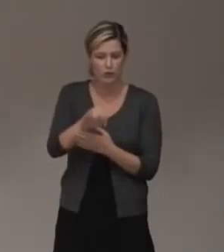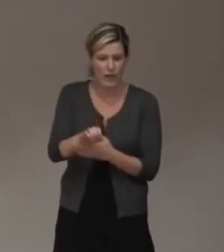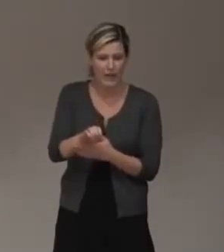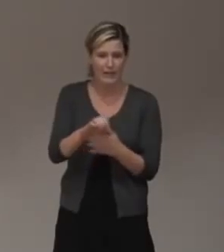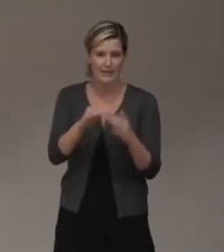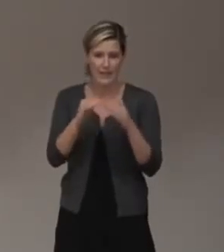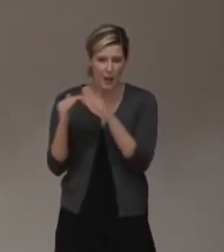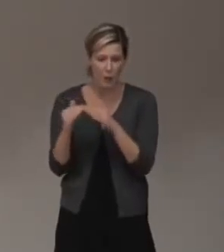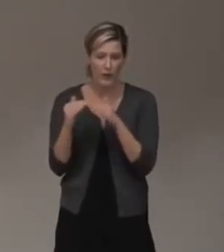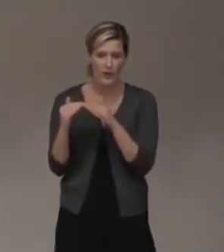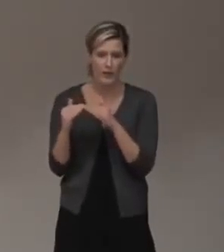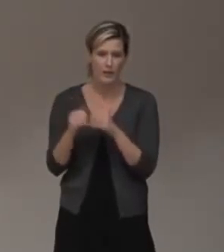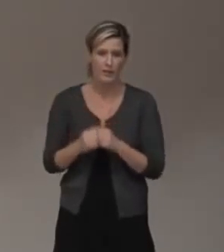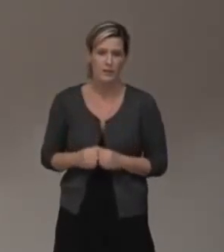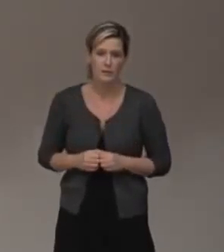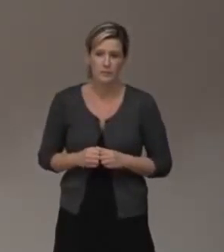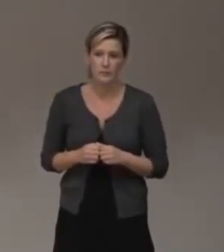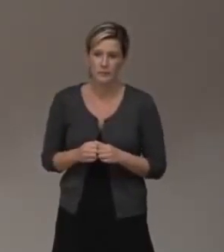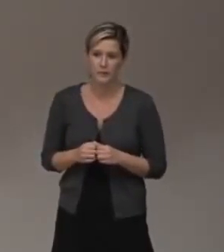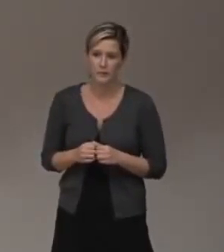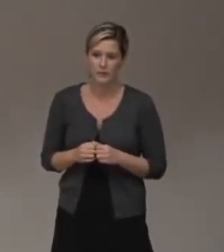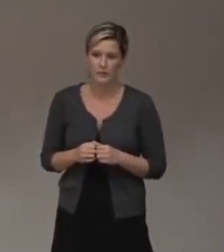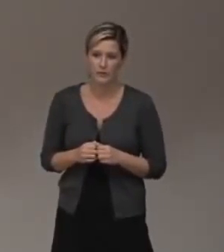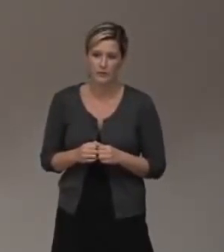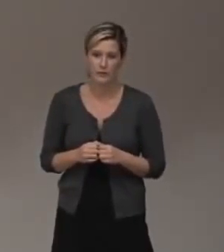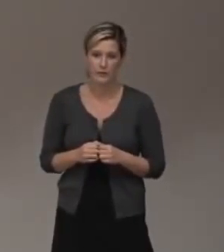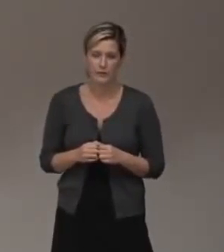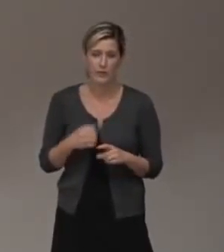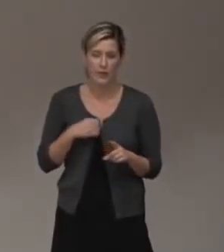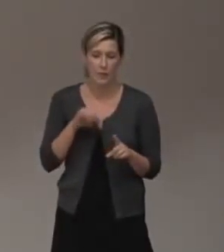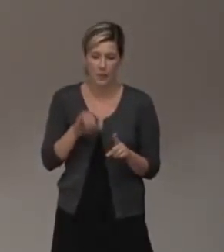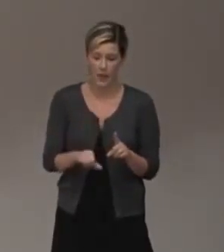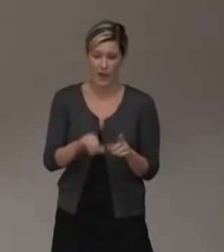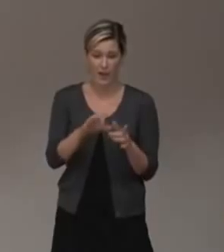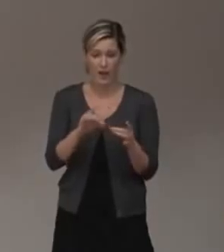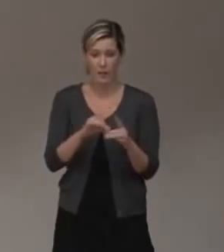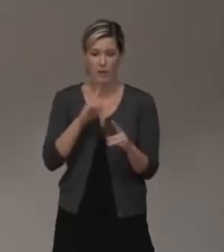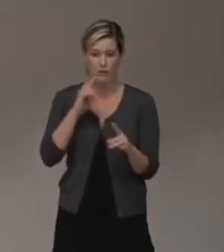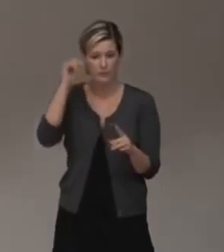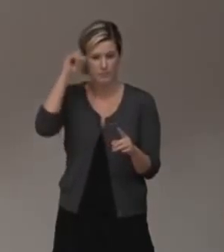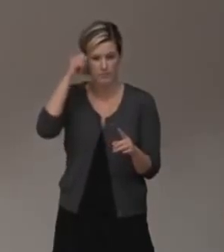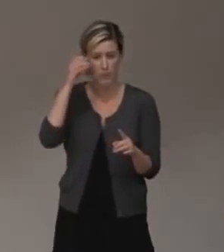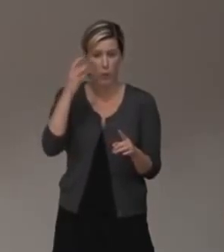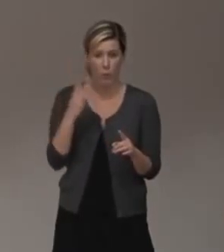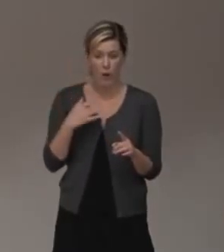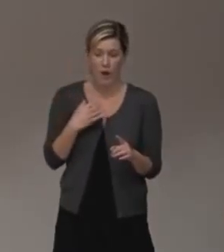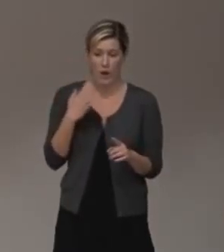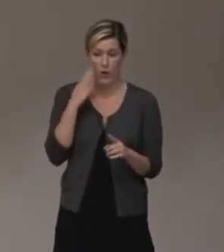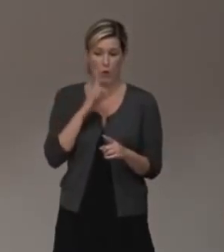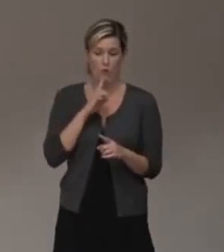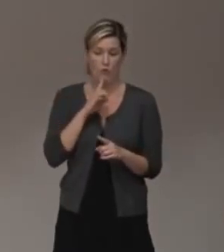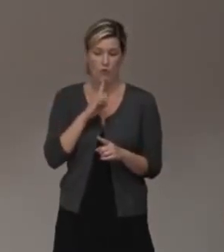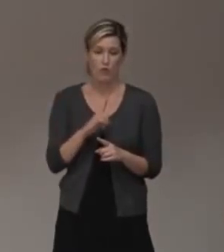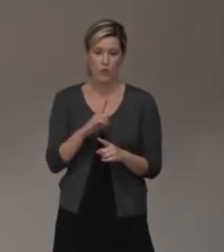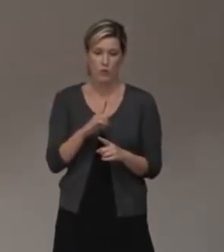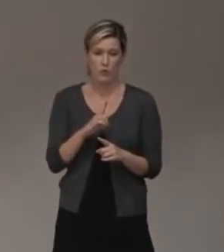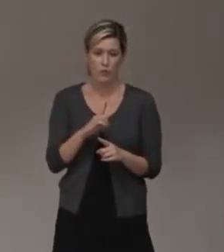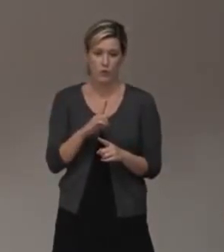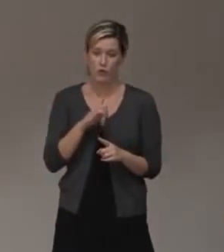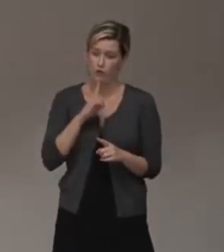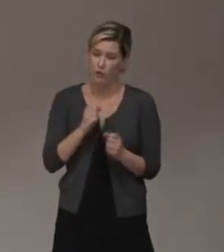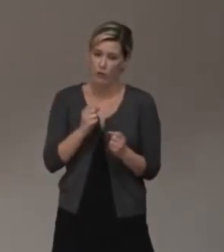and inequity. And that's stuck in my head because I know that to be true. In fact, it makes people